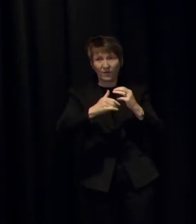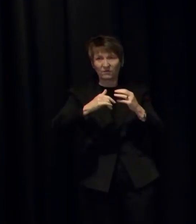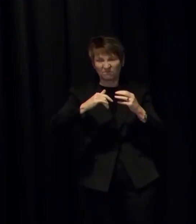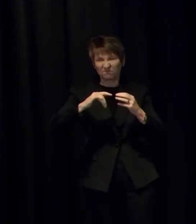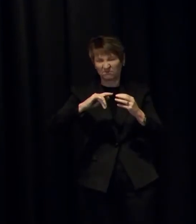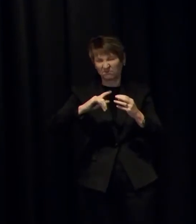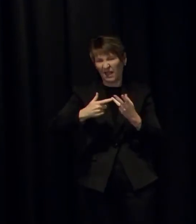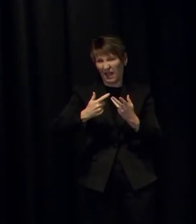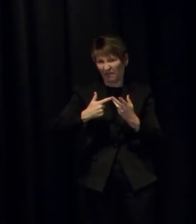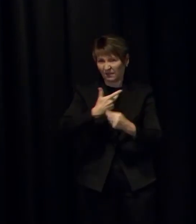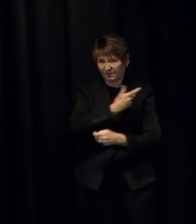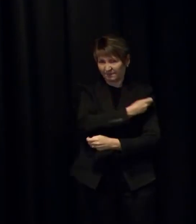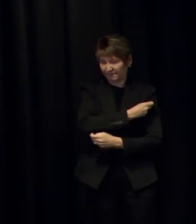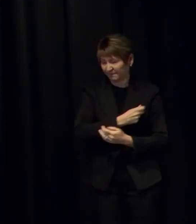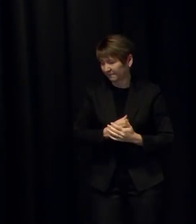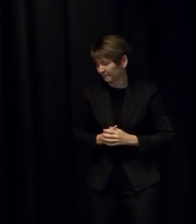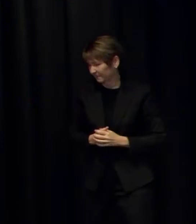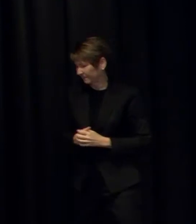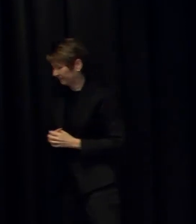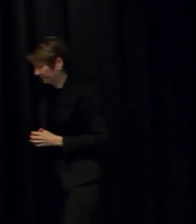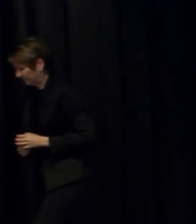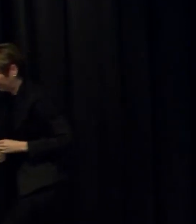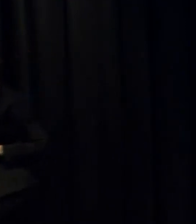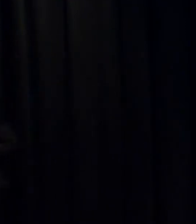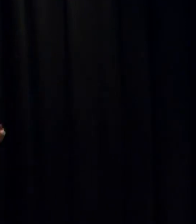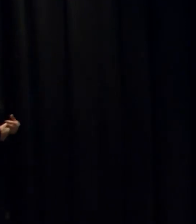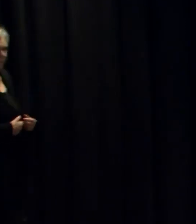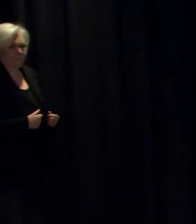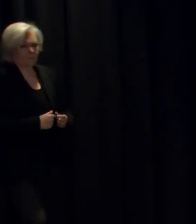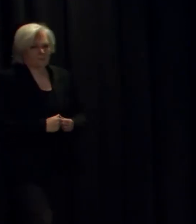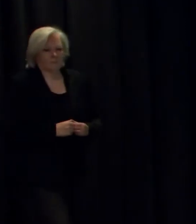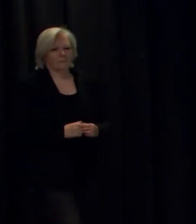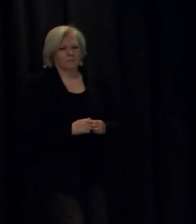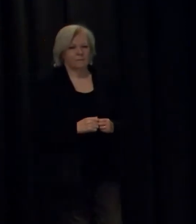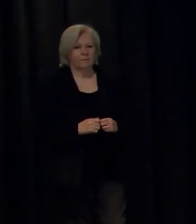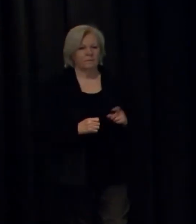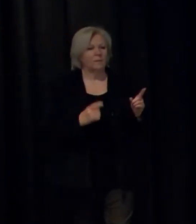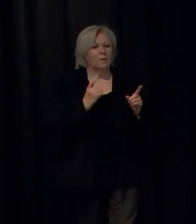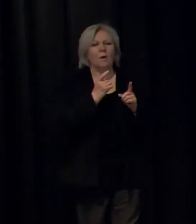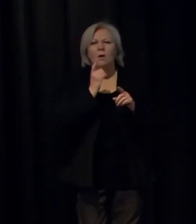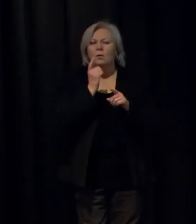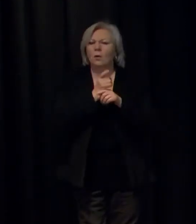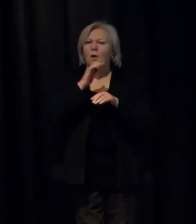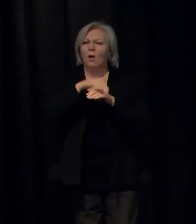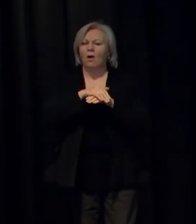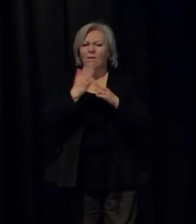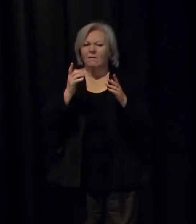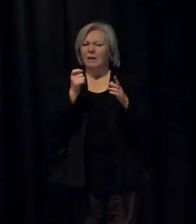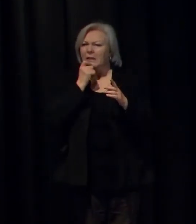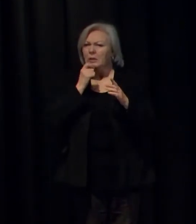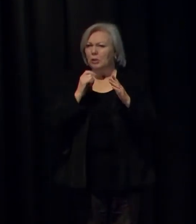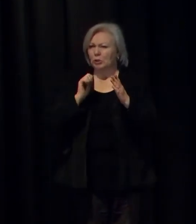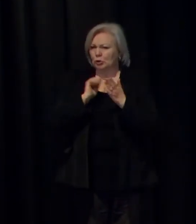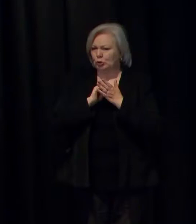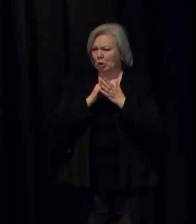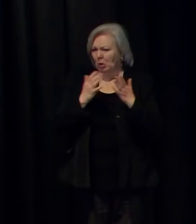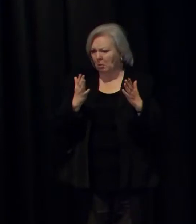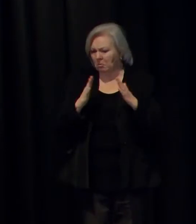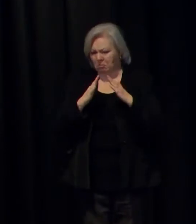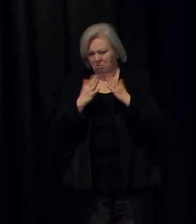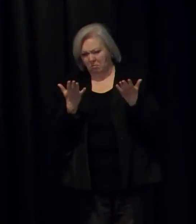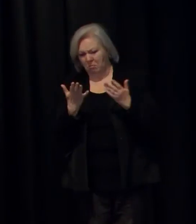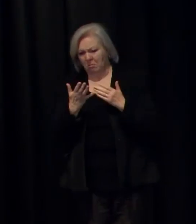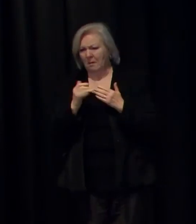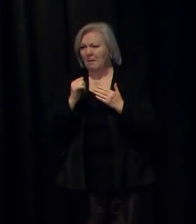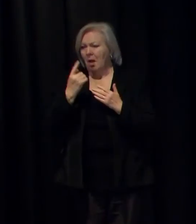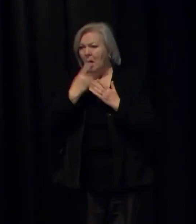What's the rationale for allowing indoor hospitality but not indoor retail, particularly given that if you're a small shop, you might only need to have 2 or